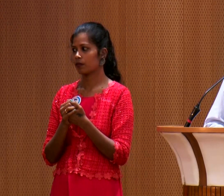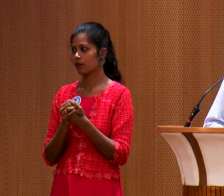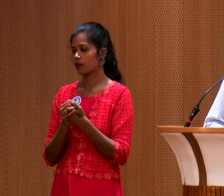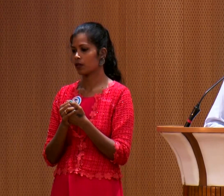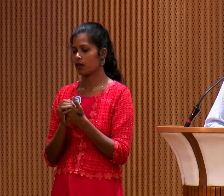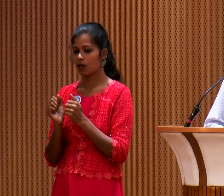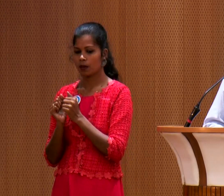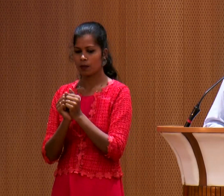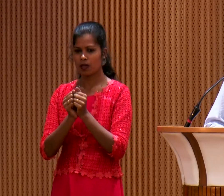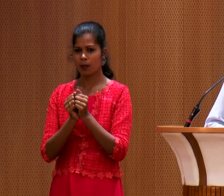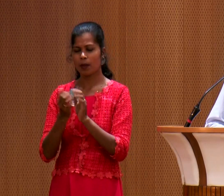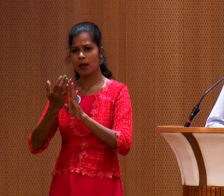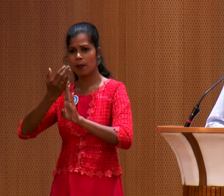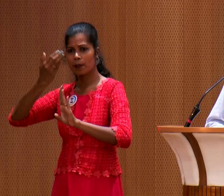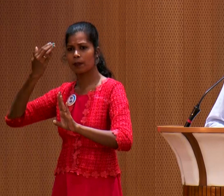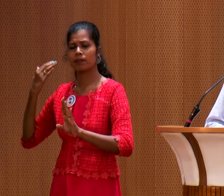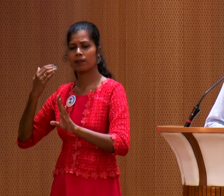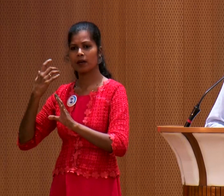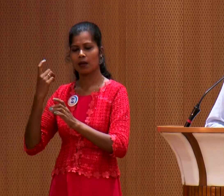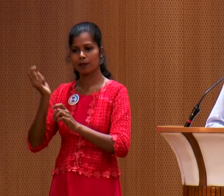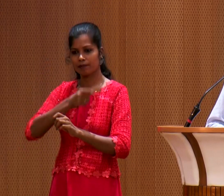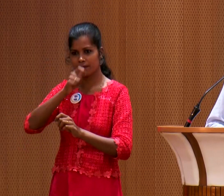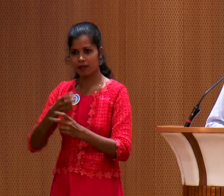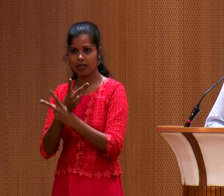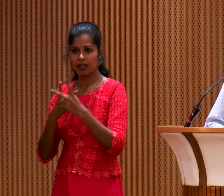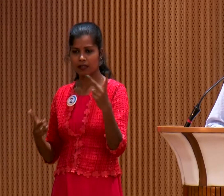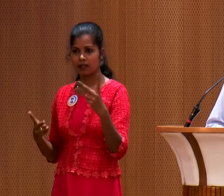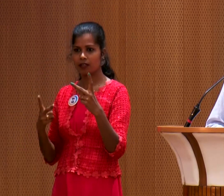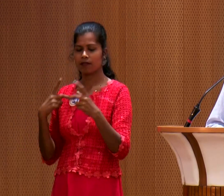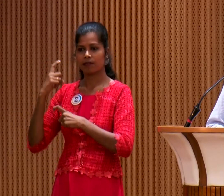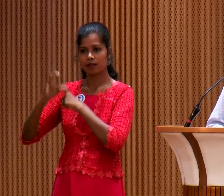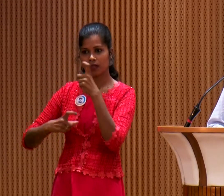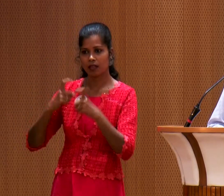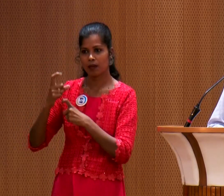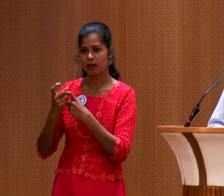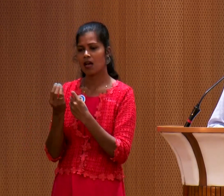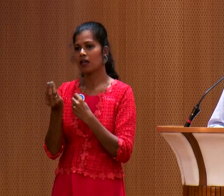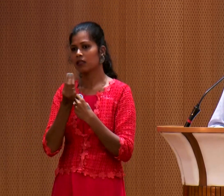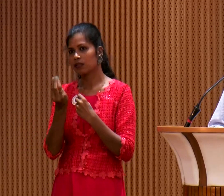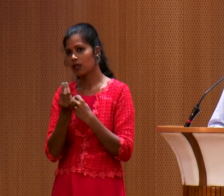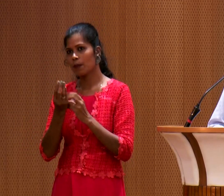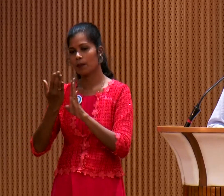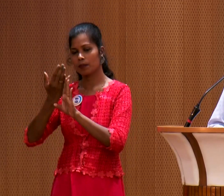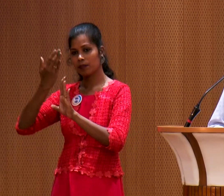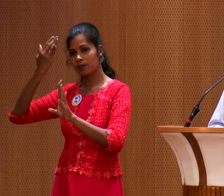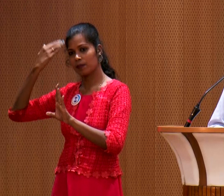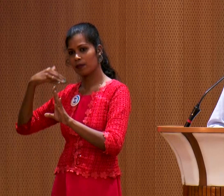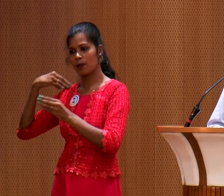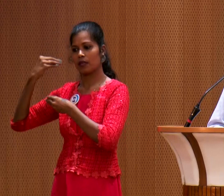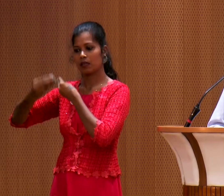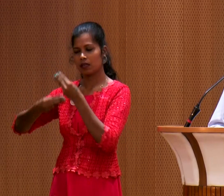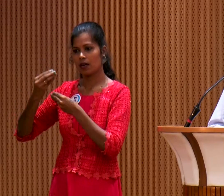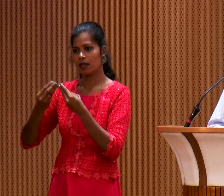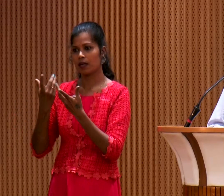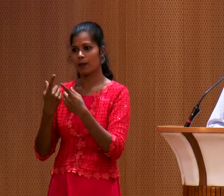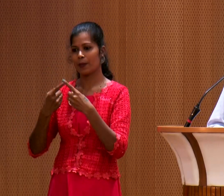being one of the oldest industries, we also have some of the oldest trade unions